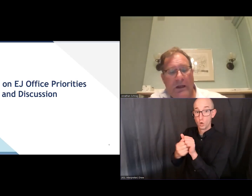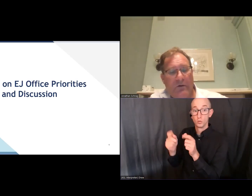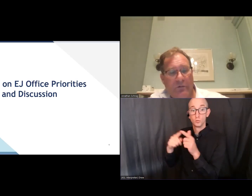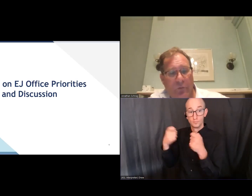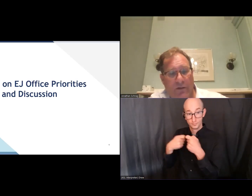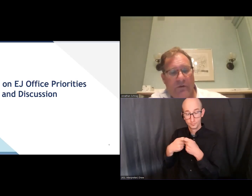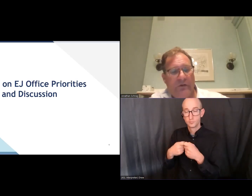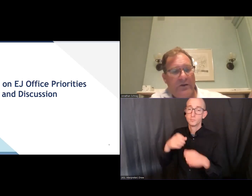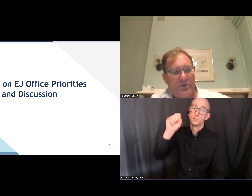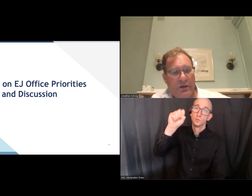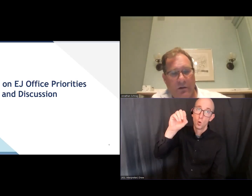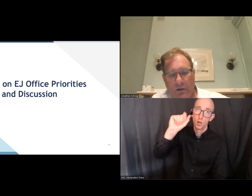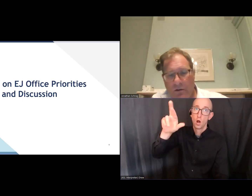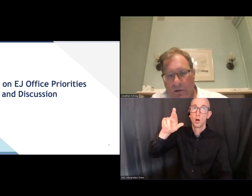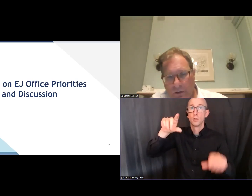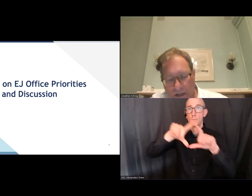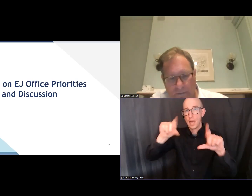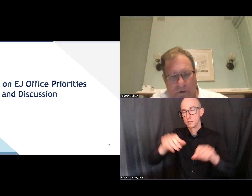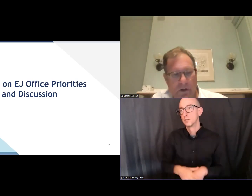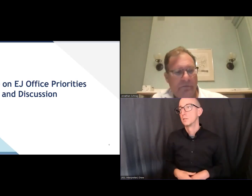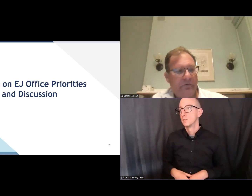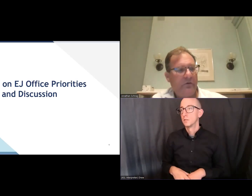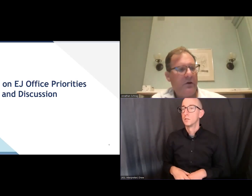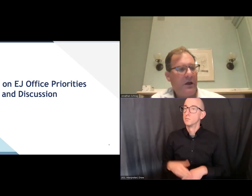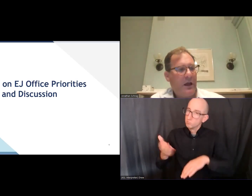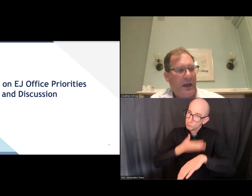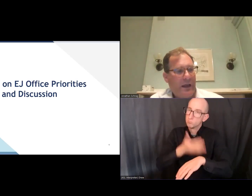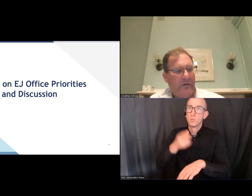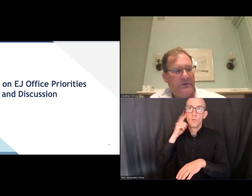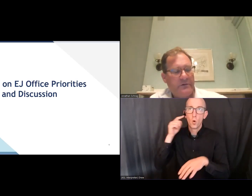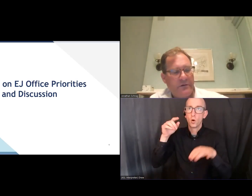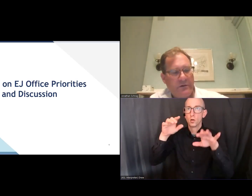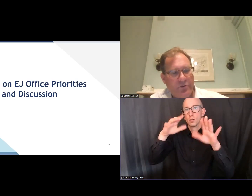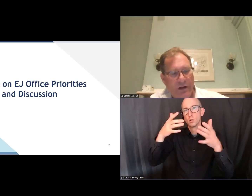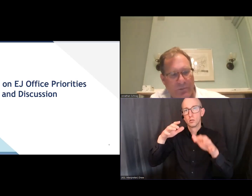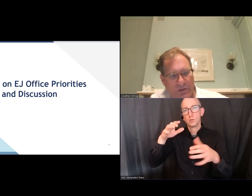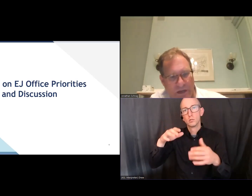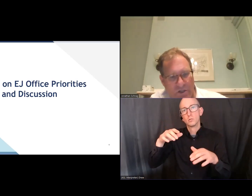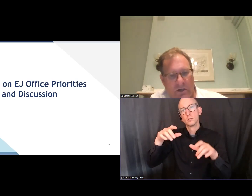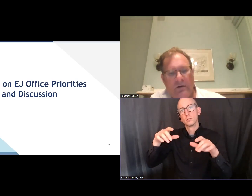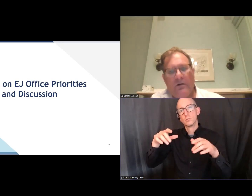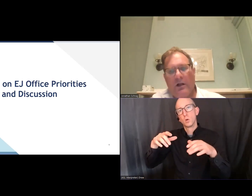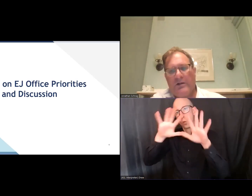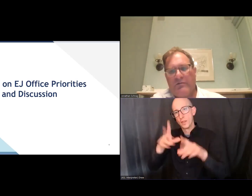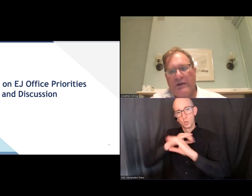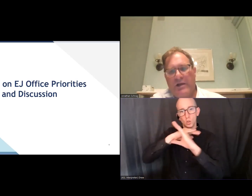solar panels, weatherization, heat pumps, and transportation electrification